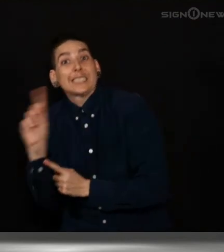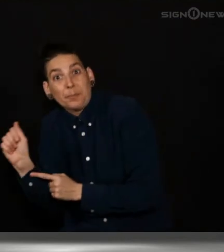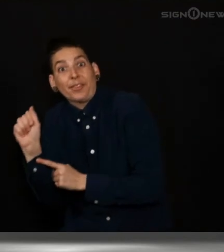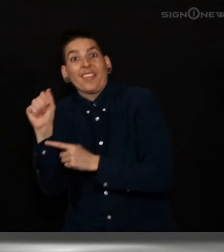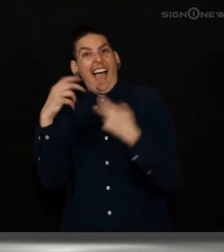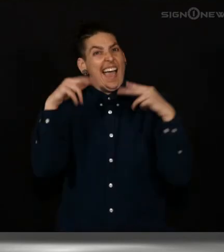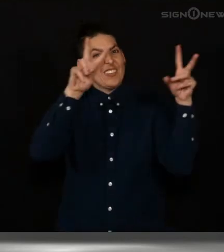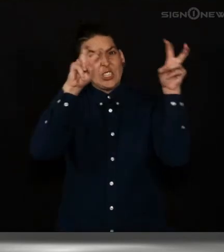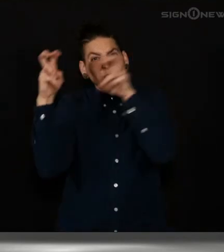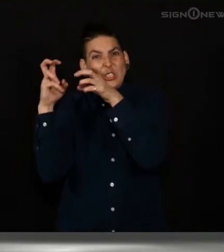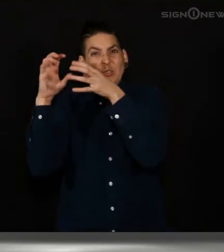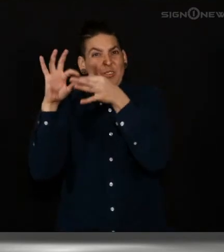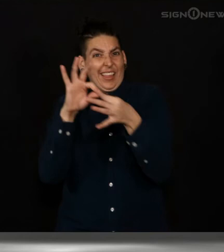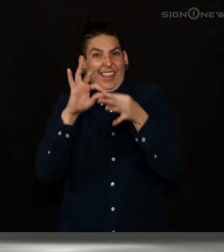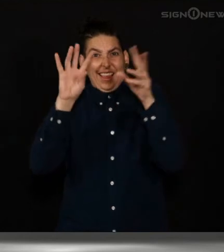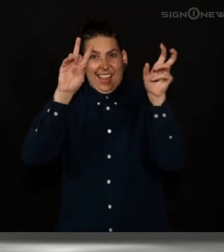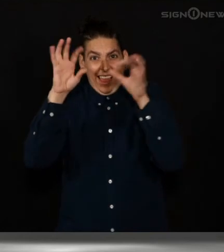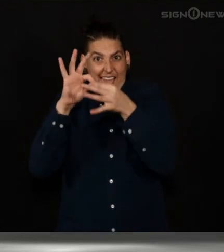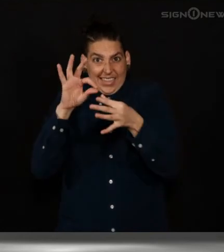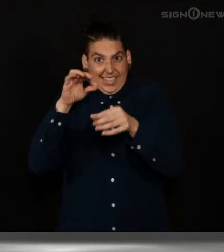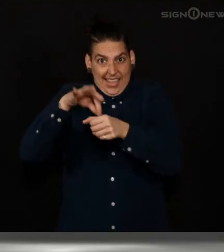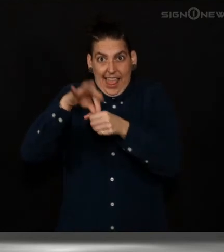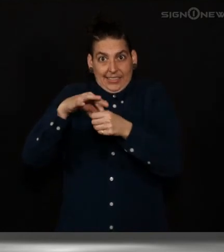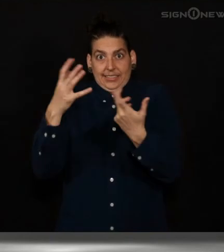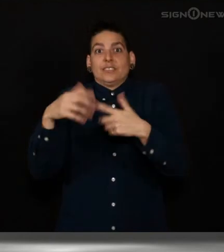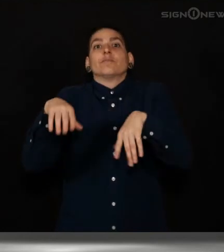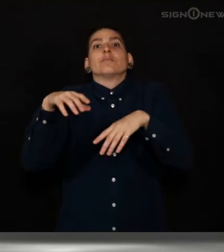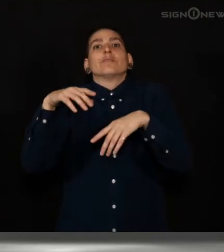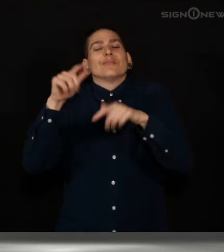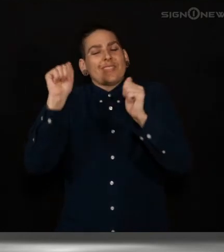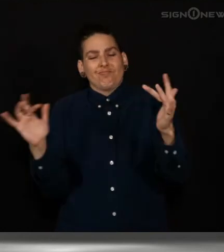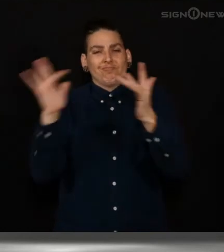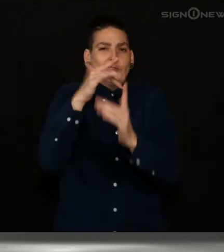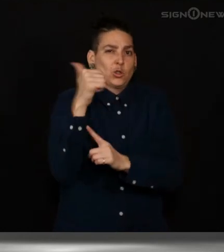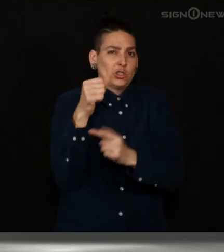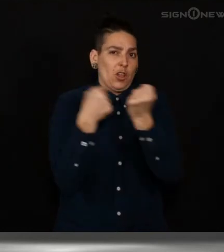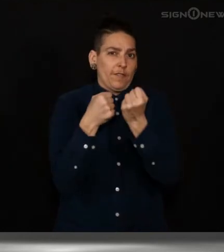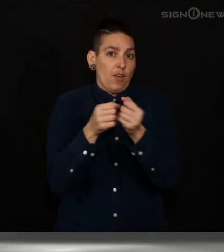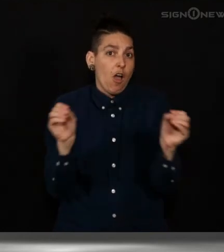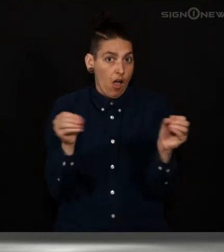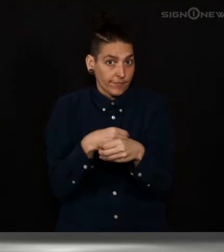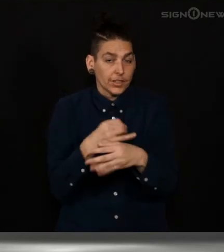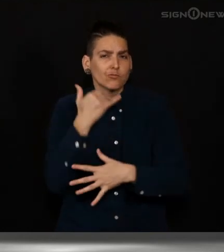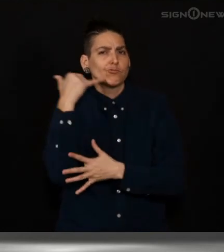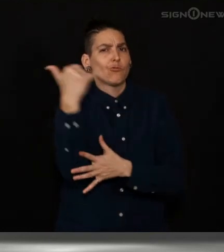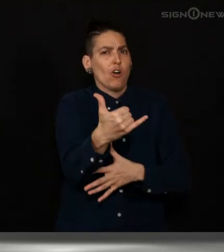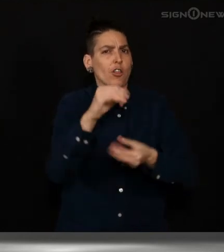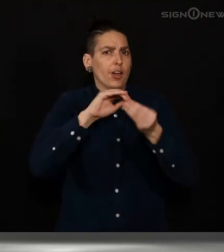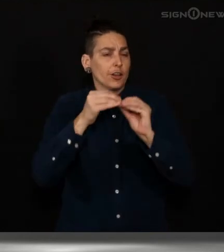election-related issues can call the Georgia Advocacy Office. The number is